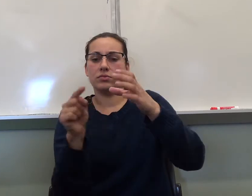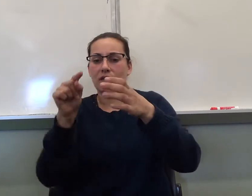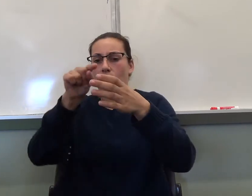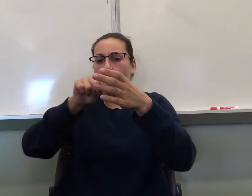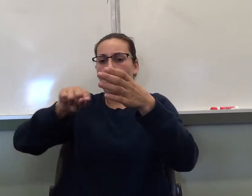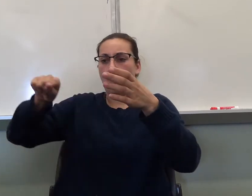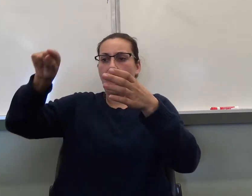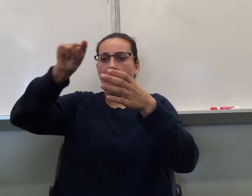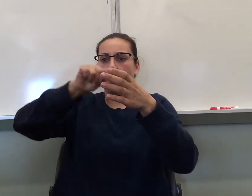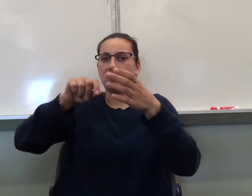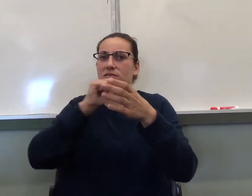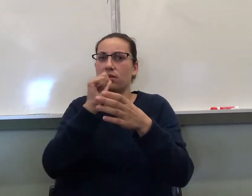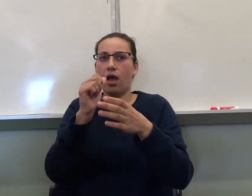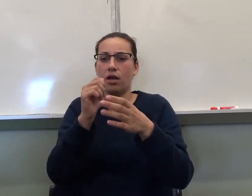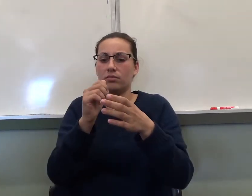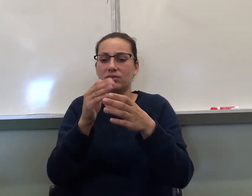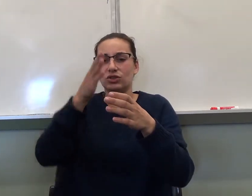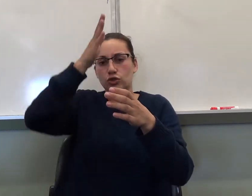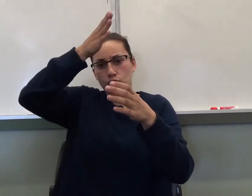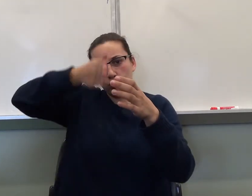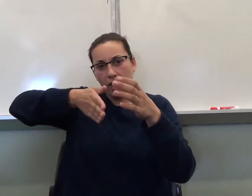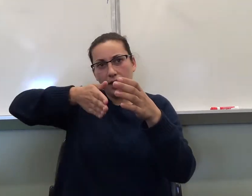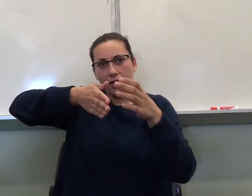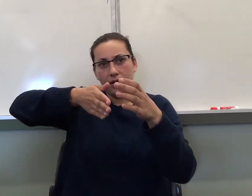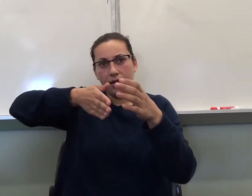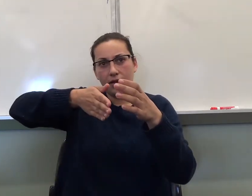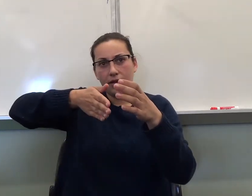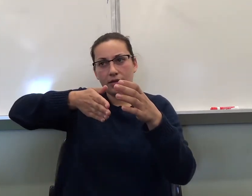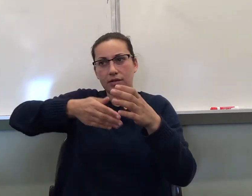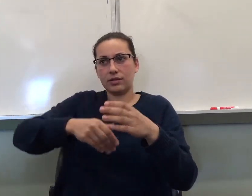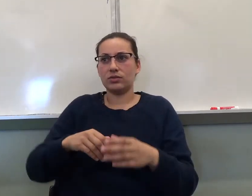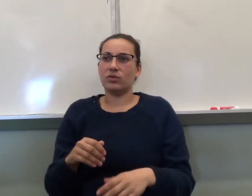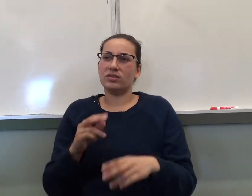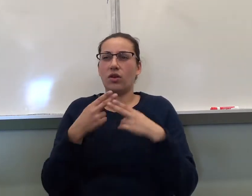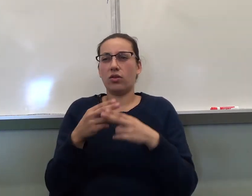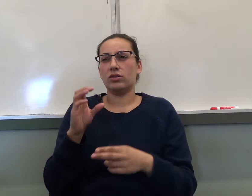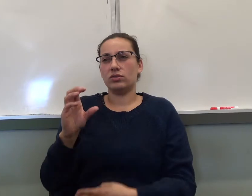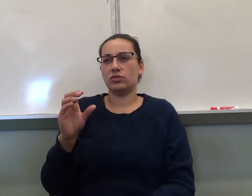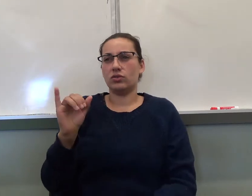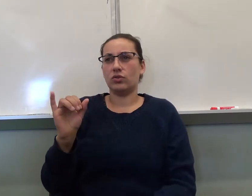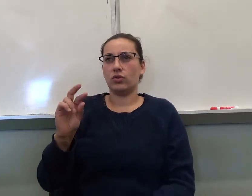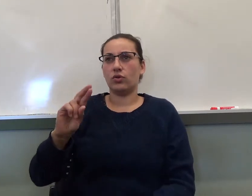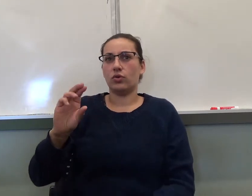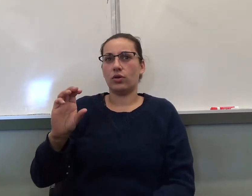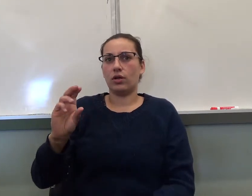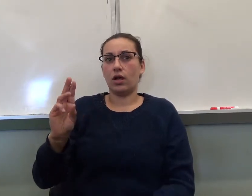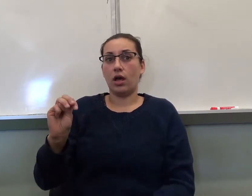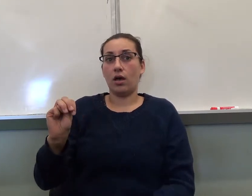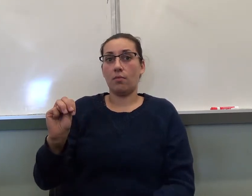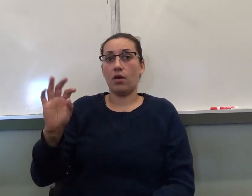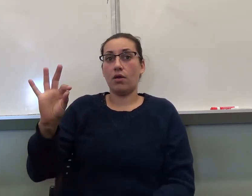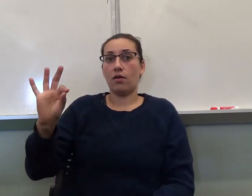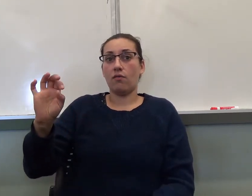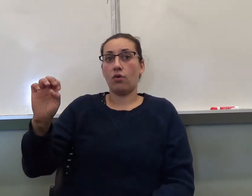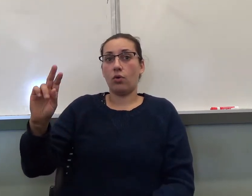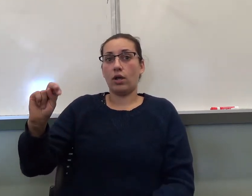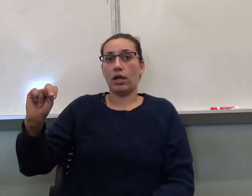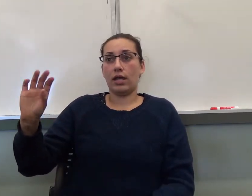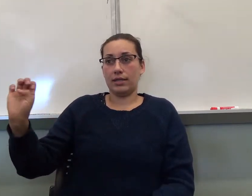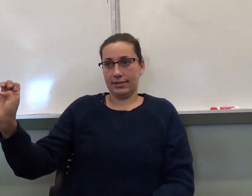here, is 1.8 centimeters. Times itself again? Hmm? You times itself again to get the... That's right.